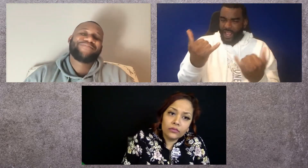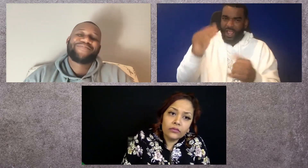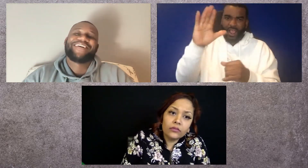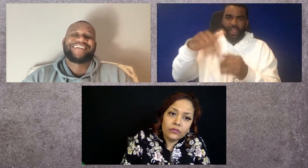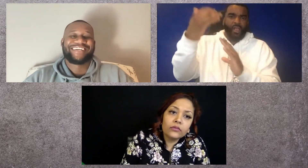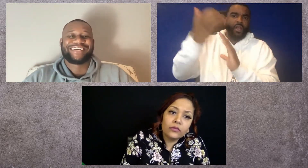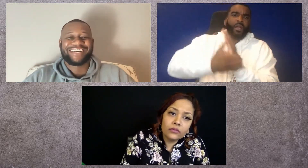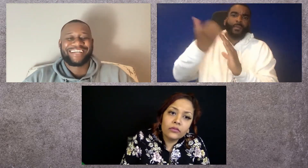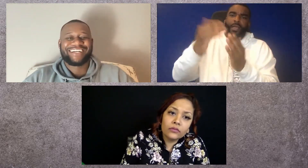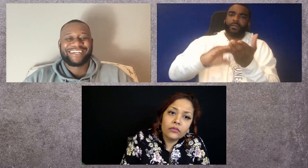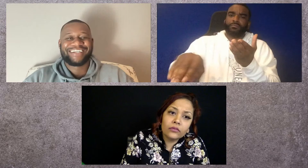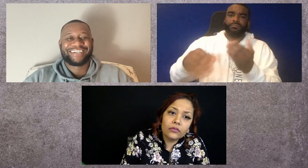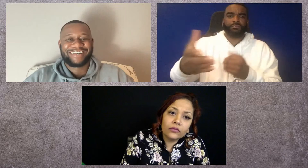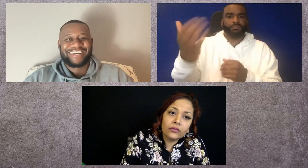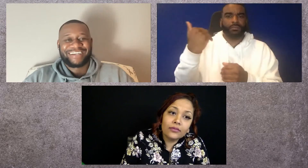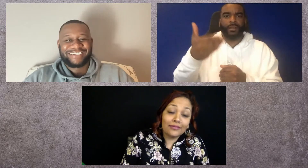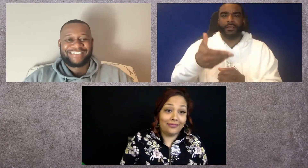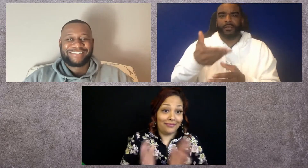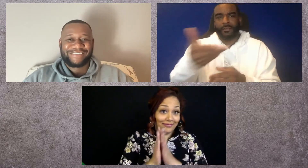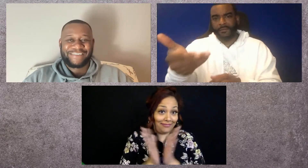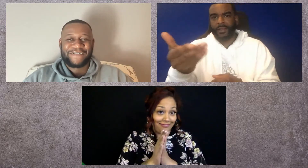invite.